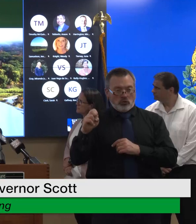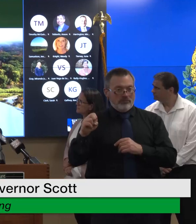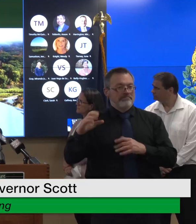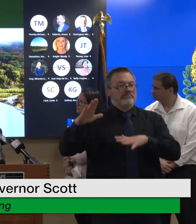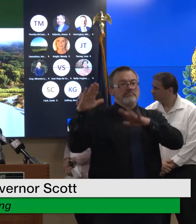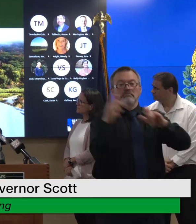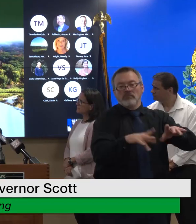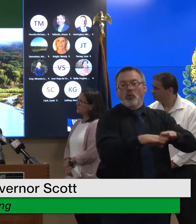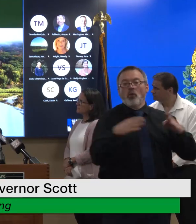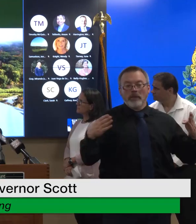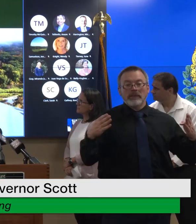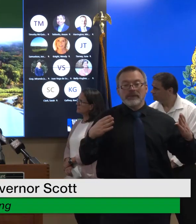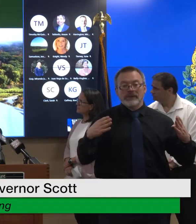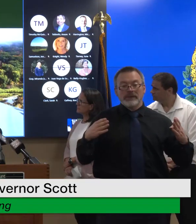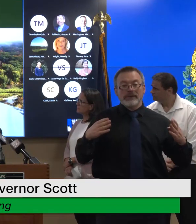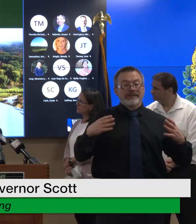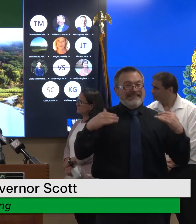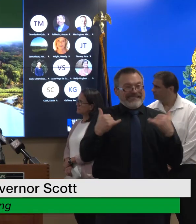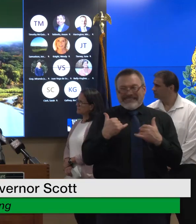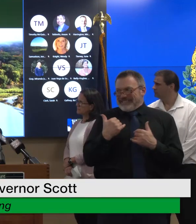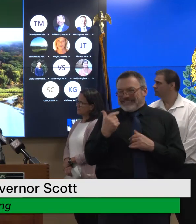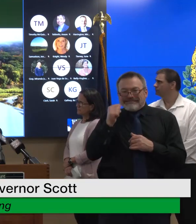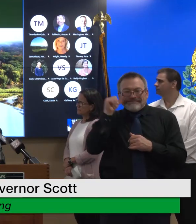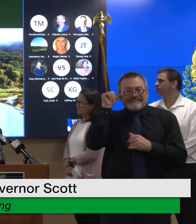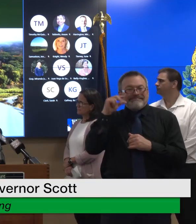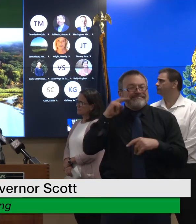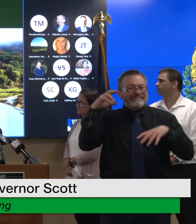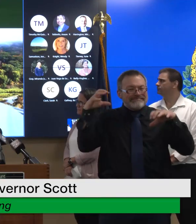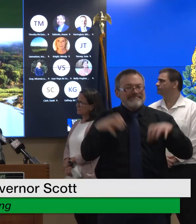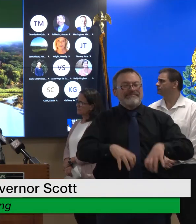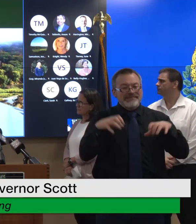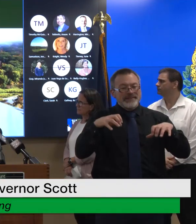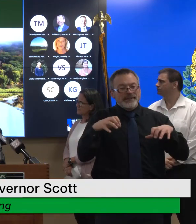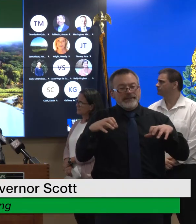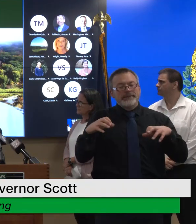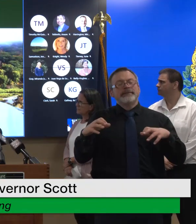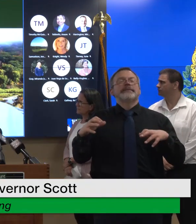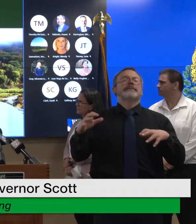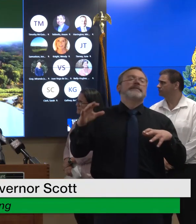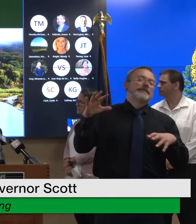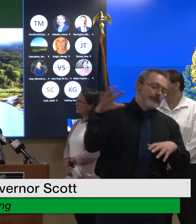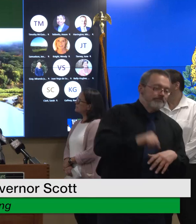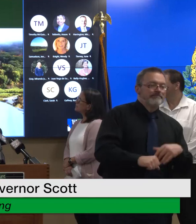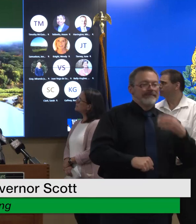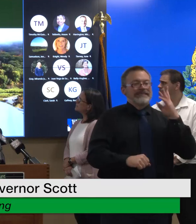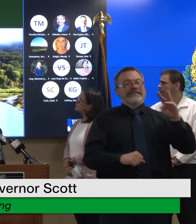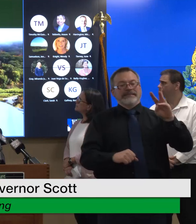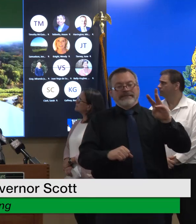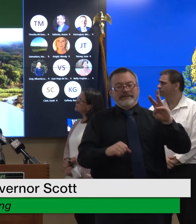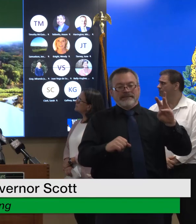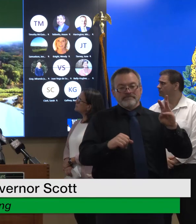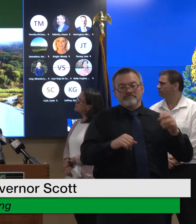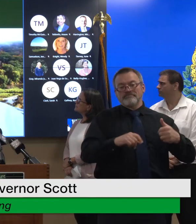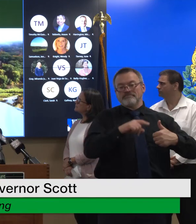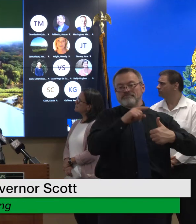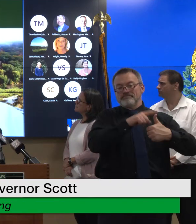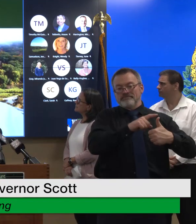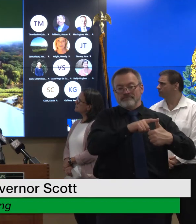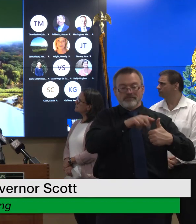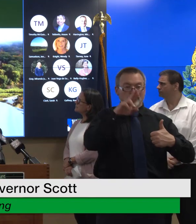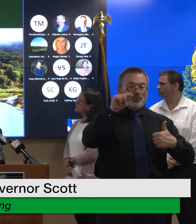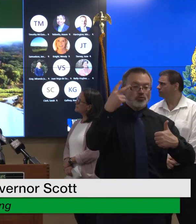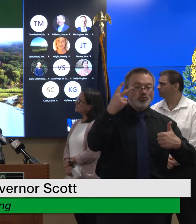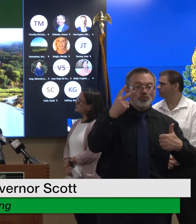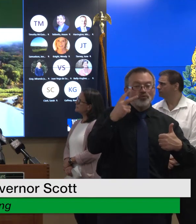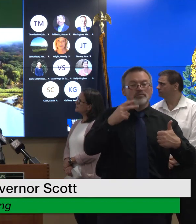30th, we currently have six Vermont state roads closed. Excuse me. They are Route 2 in